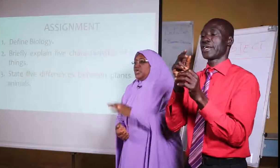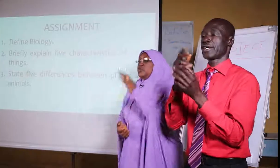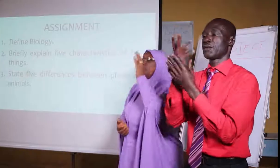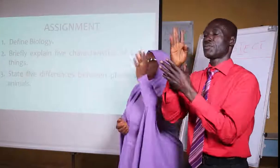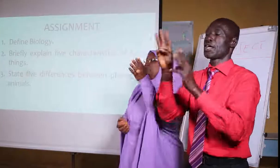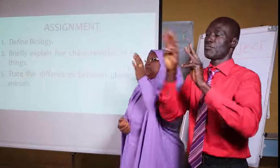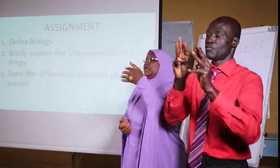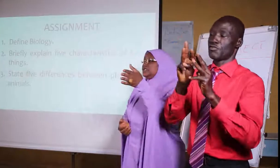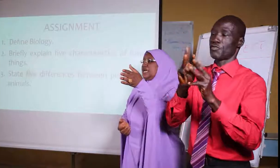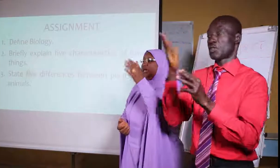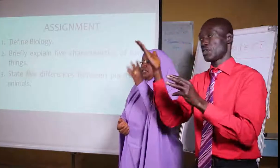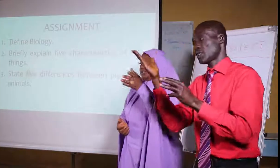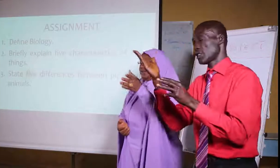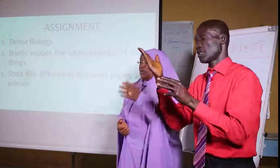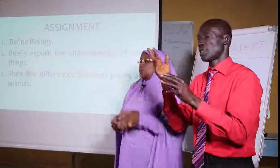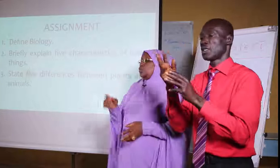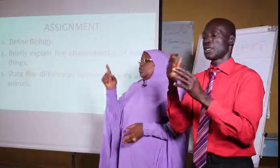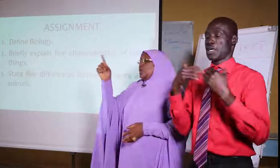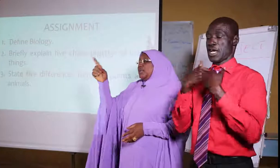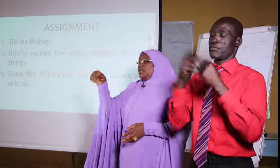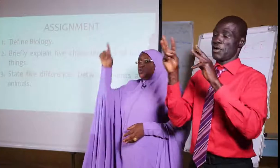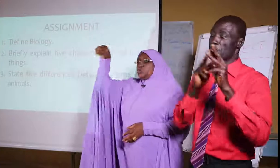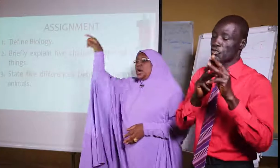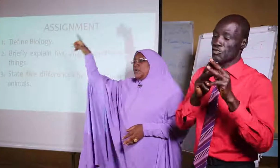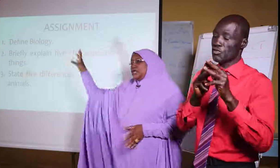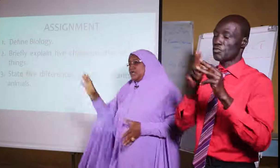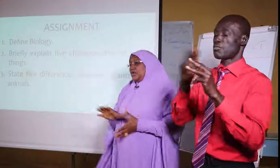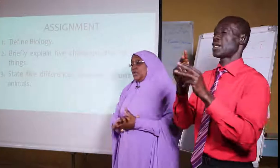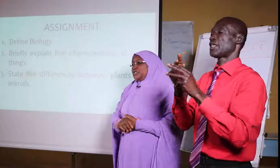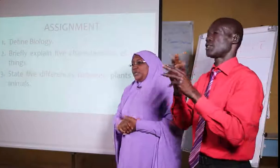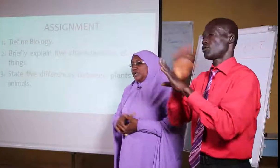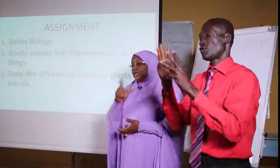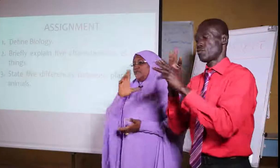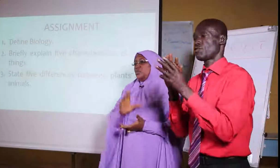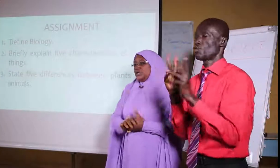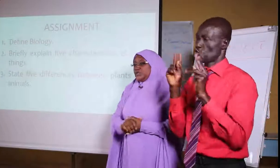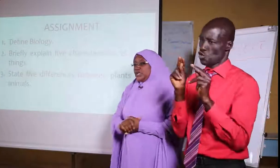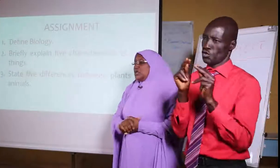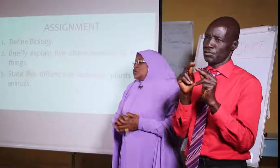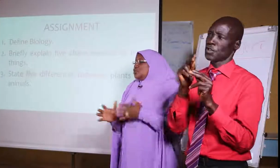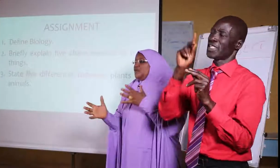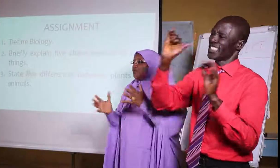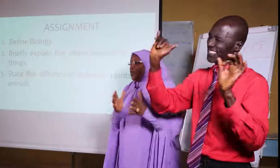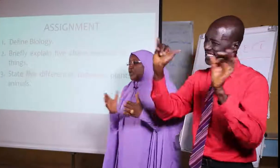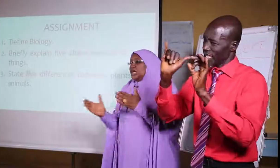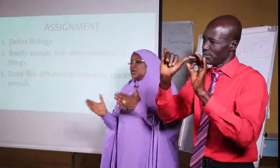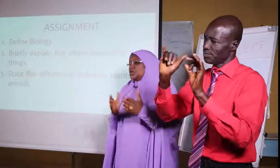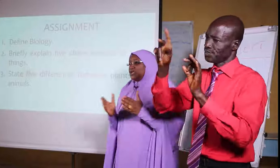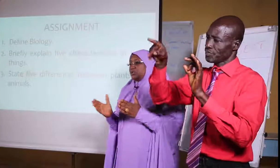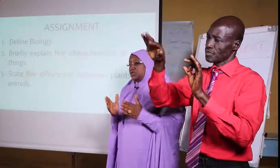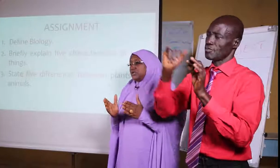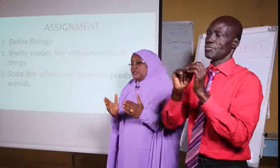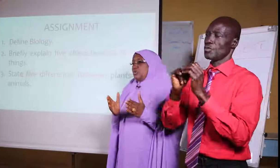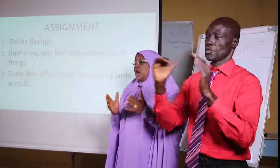when you say number 1, plants are this, when you go to animals, you talk about another point separately from what you said. So if your points are